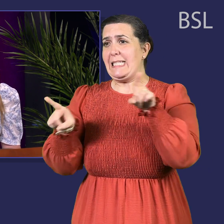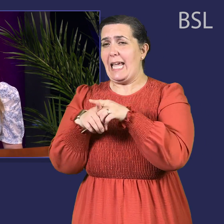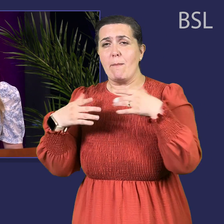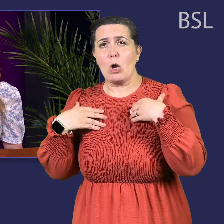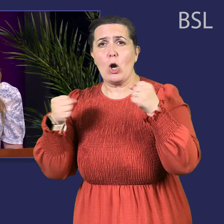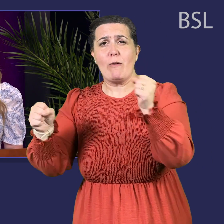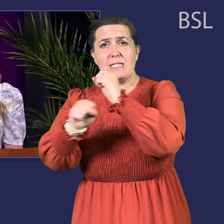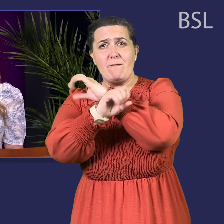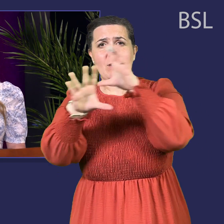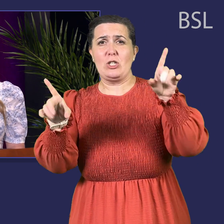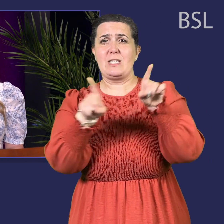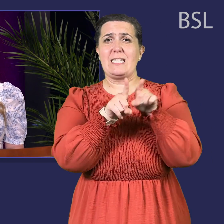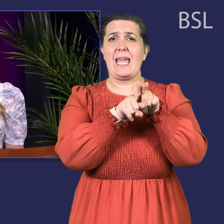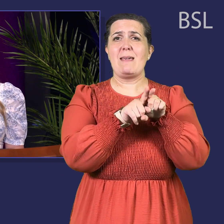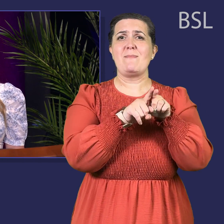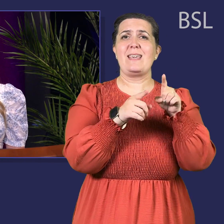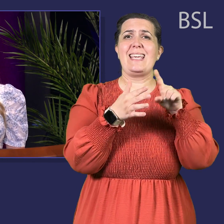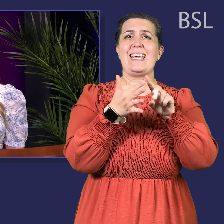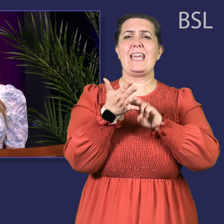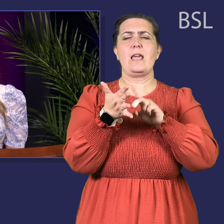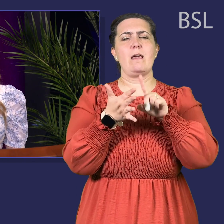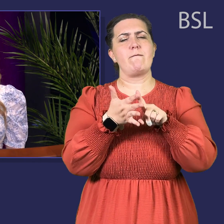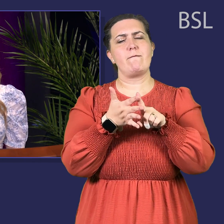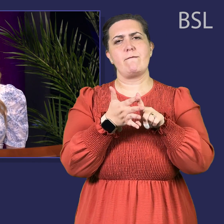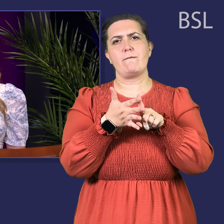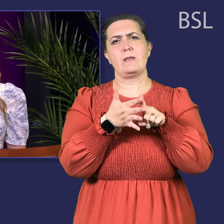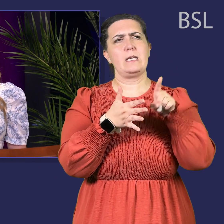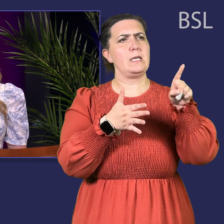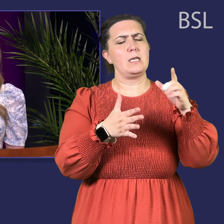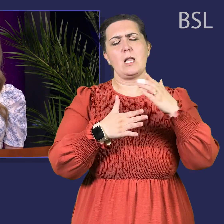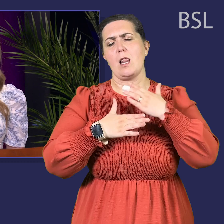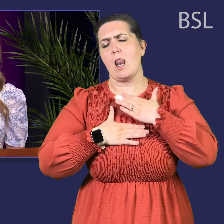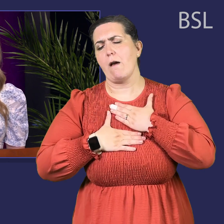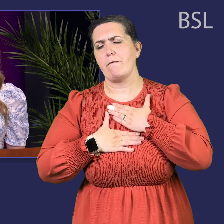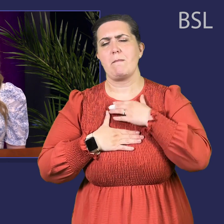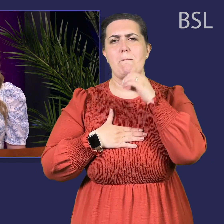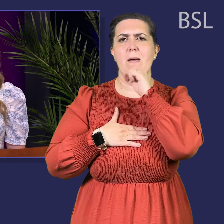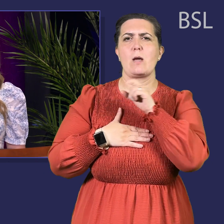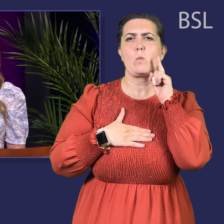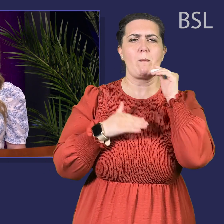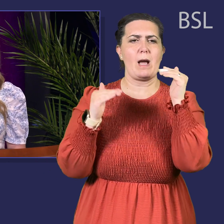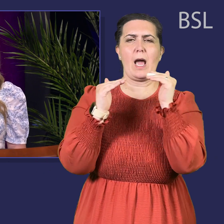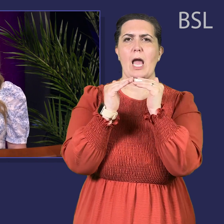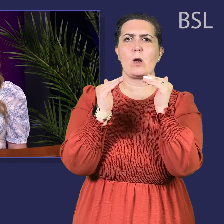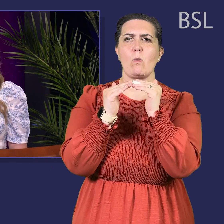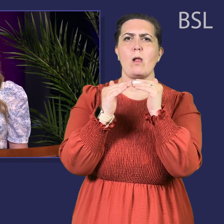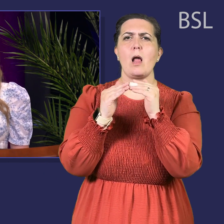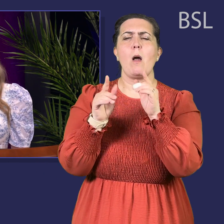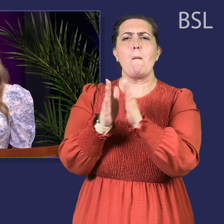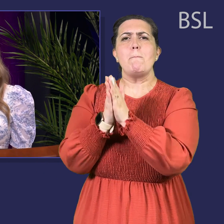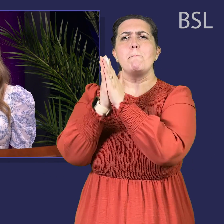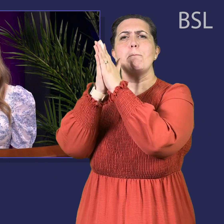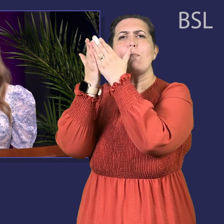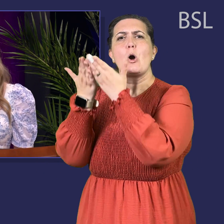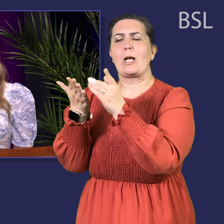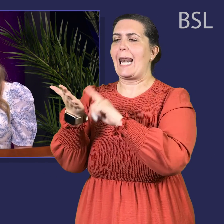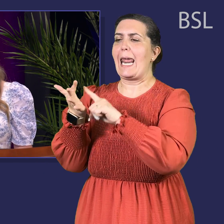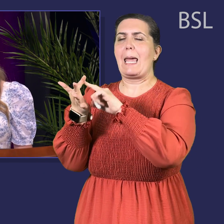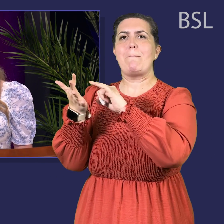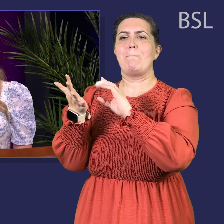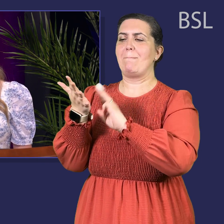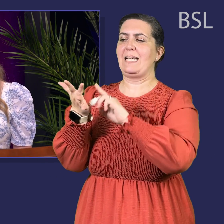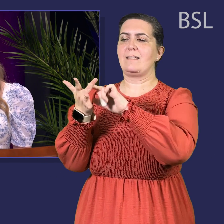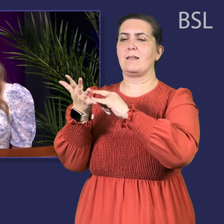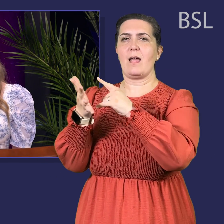need women who have the courage and vision of our Mother Eve. He loves and respects men and women equally. In the novel Les